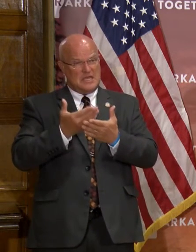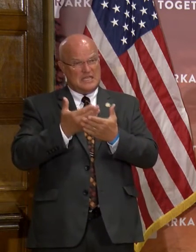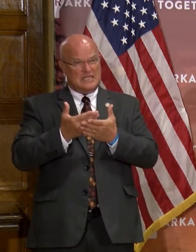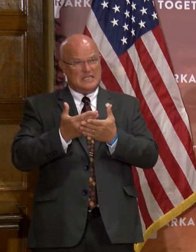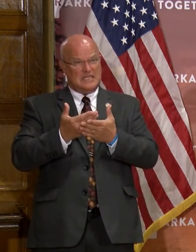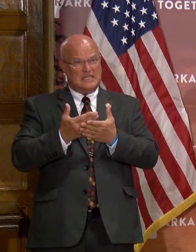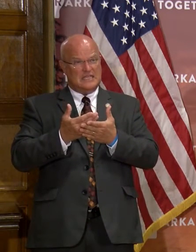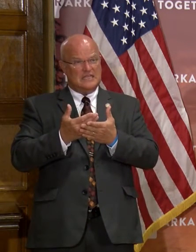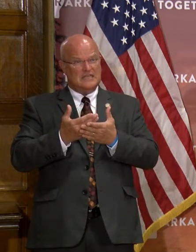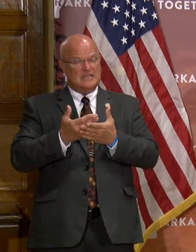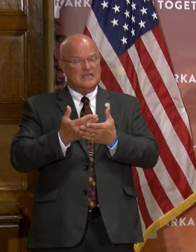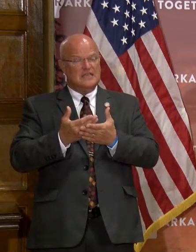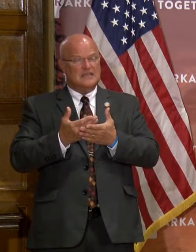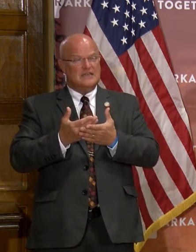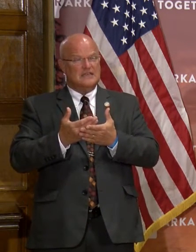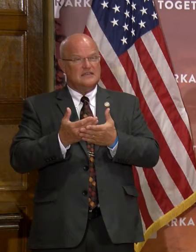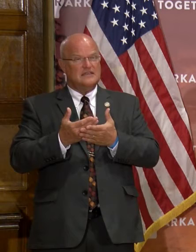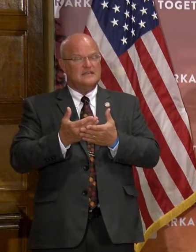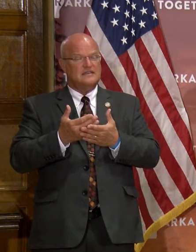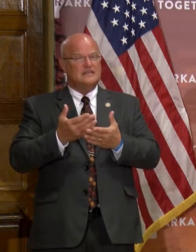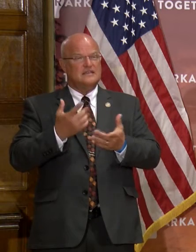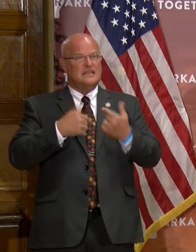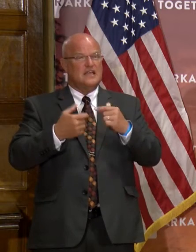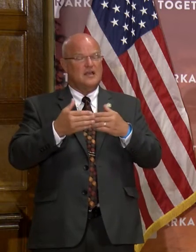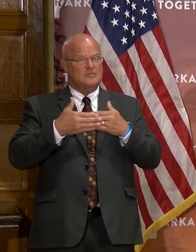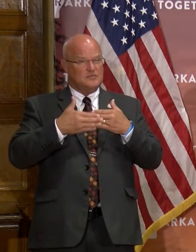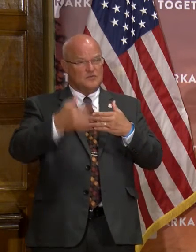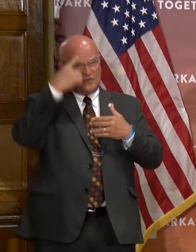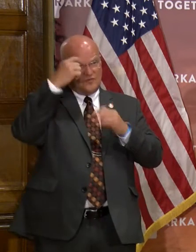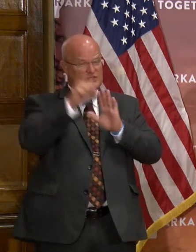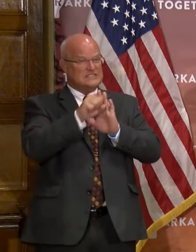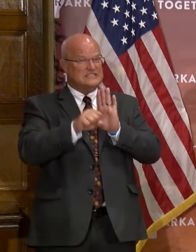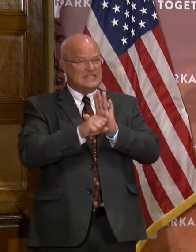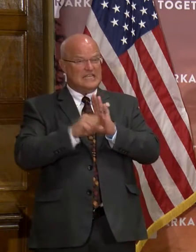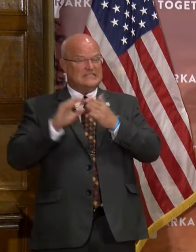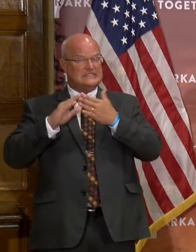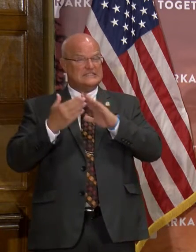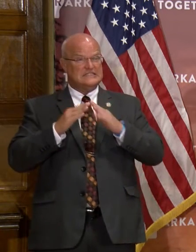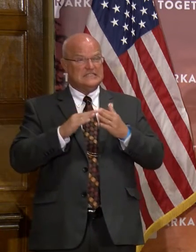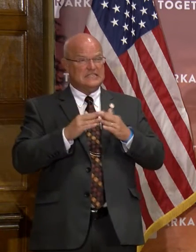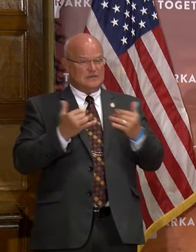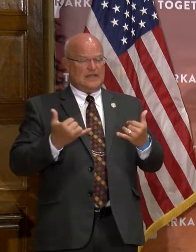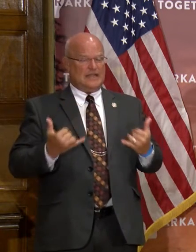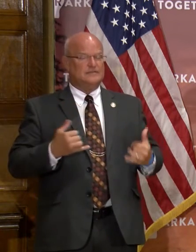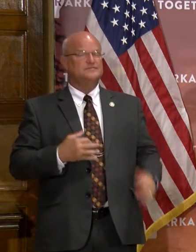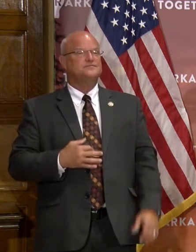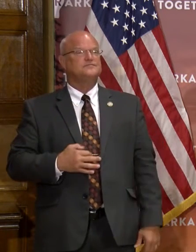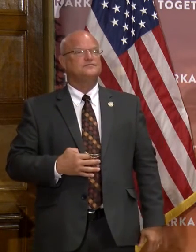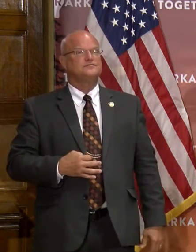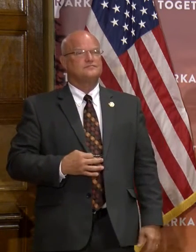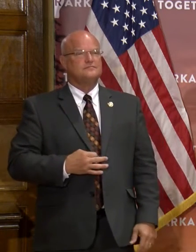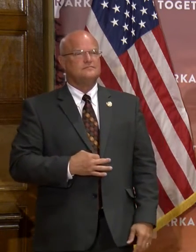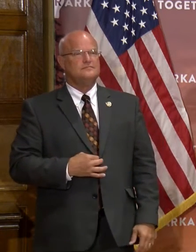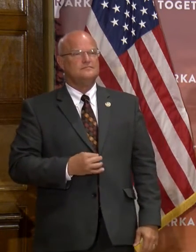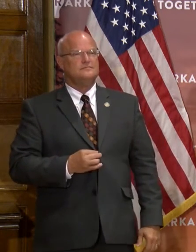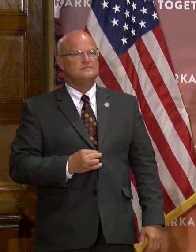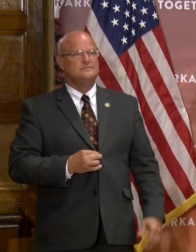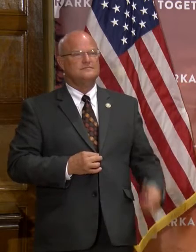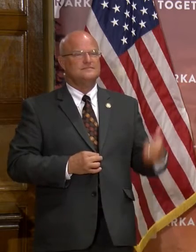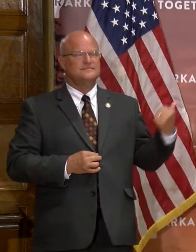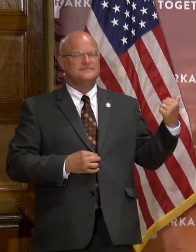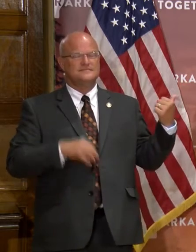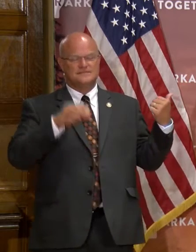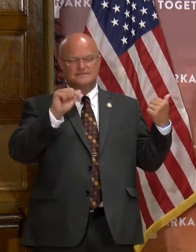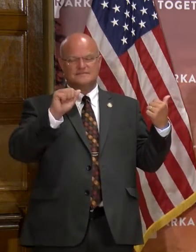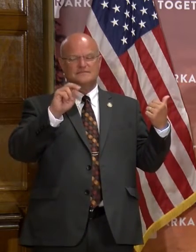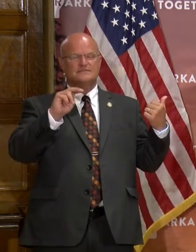given the stalemate right now, there not being additional money coming forward for states and cities at this point? Well, Andrew,